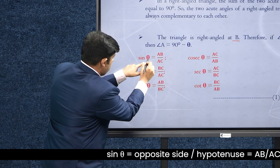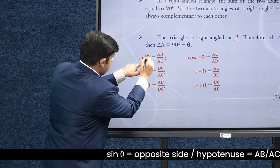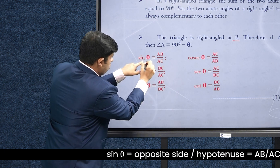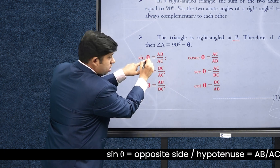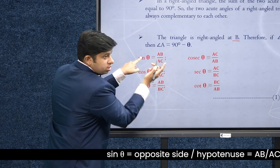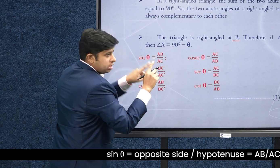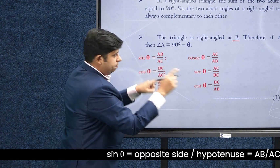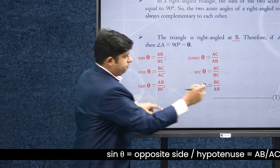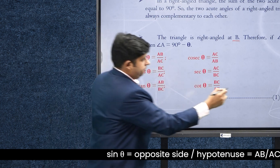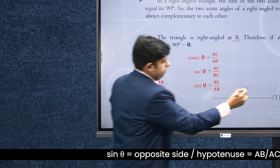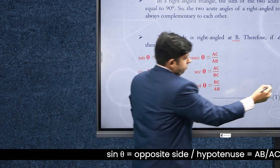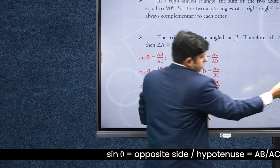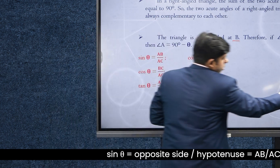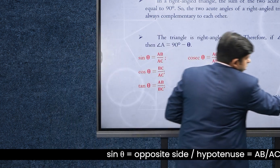sin theta is equal to